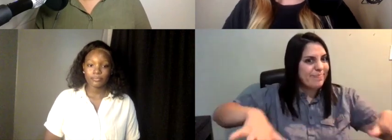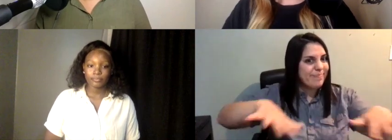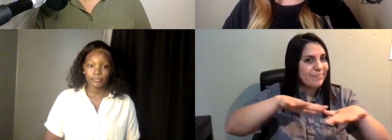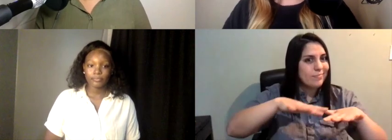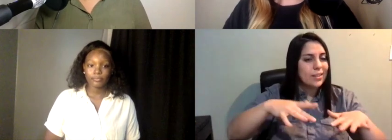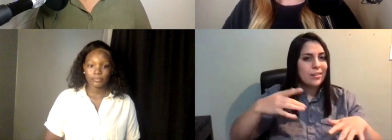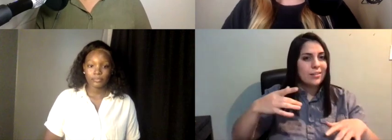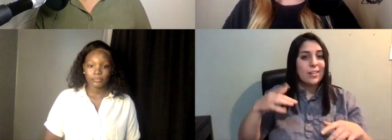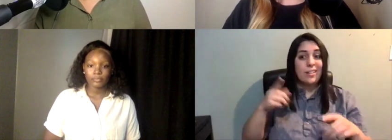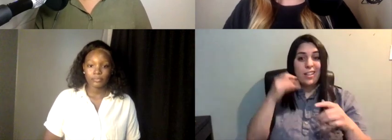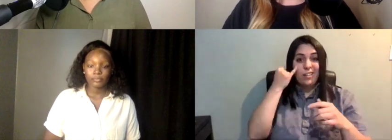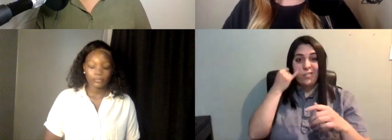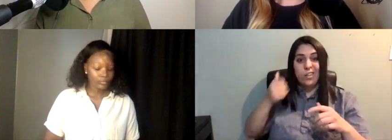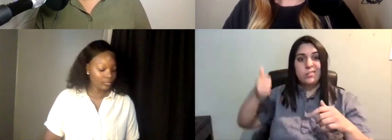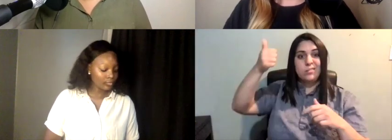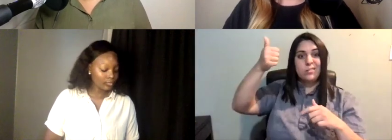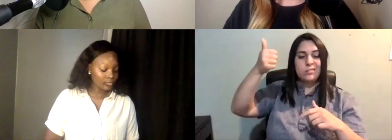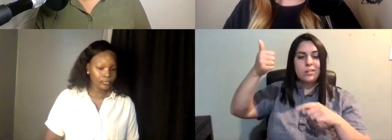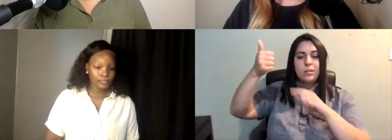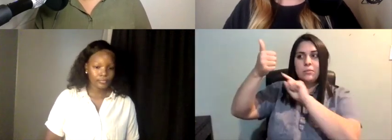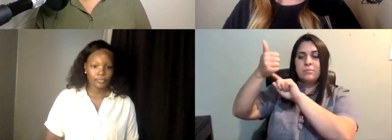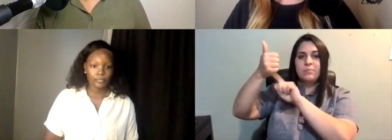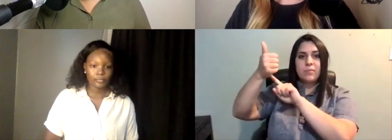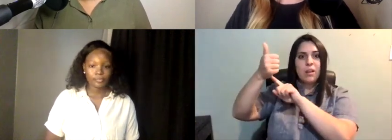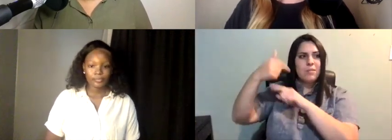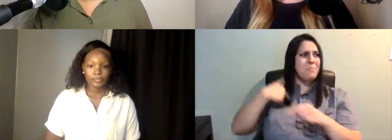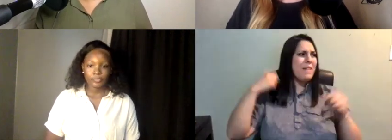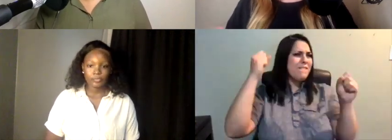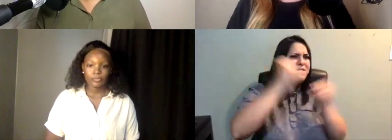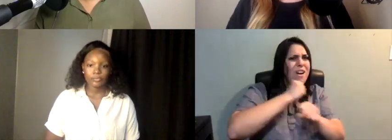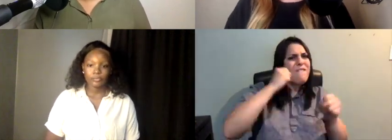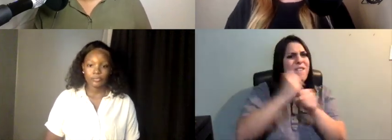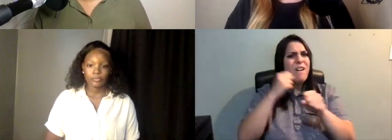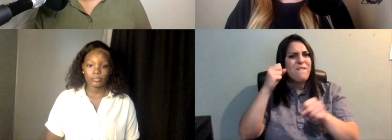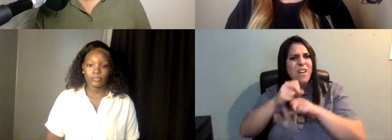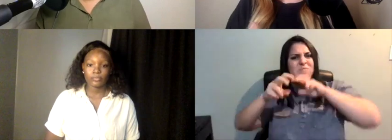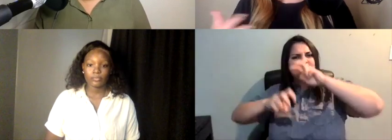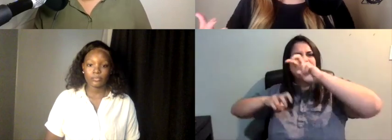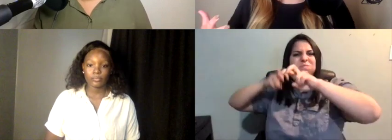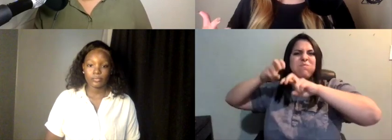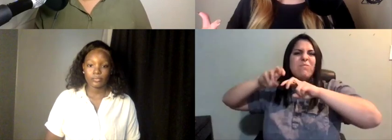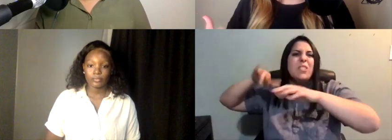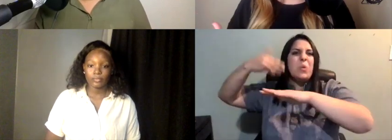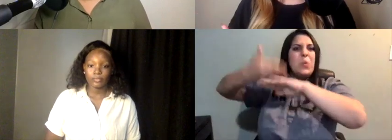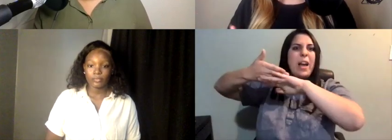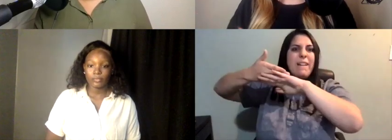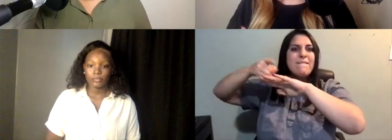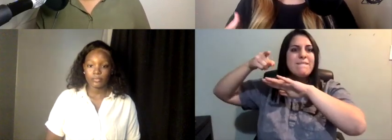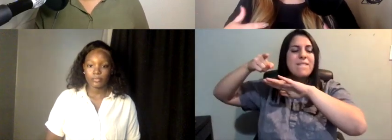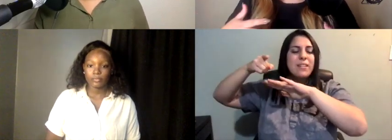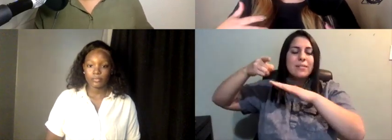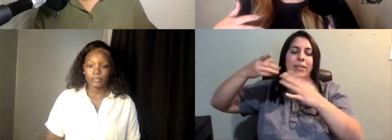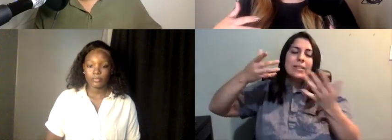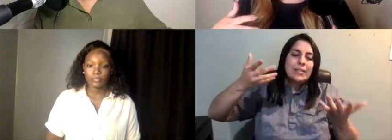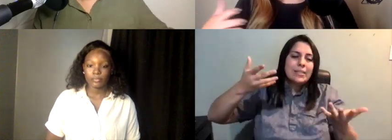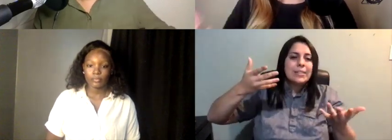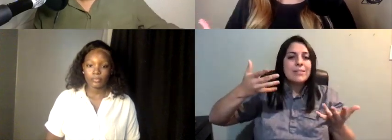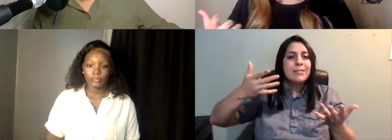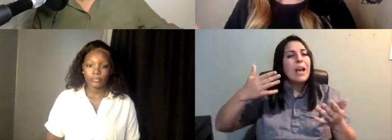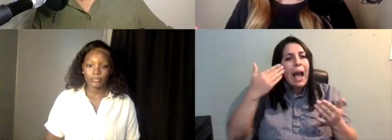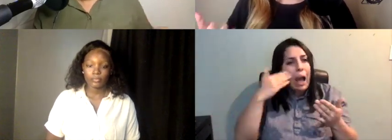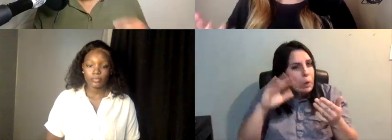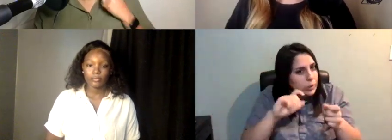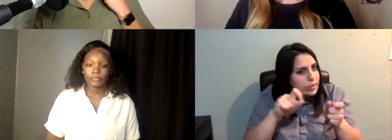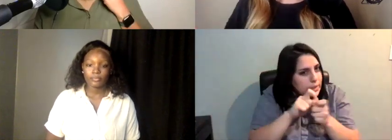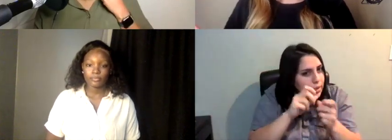is a mentality of, I fought so hard to get here. They, you know, I don't, like I said, I don't know the numbers, but bringing